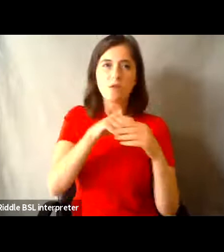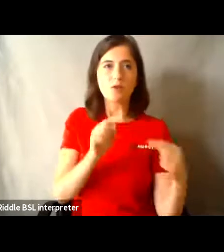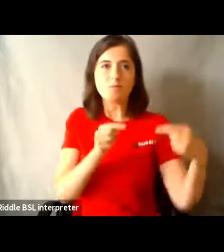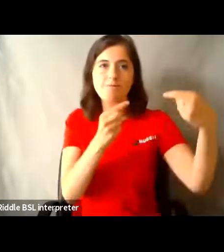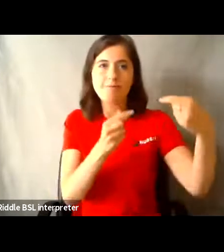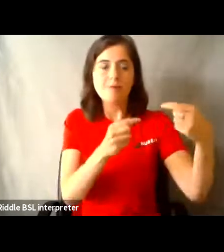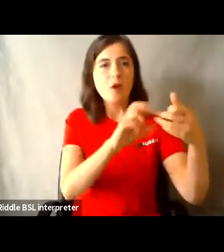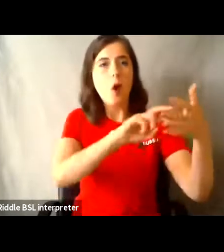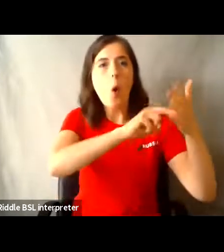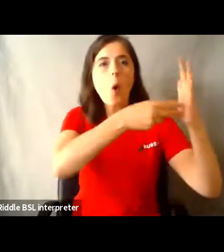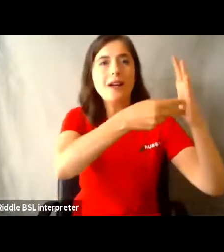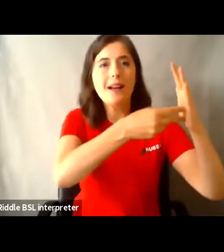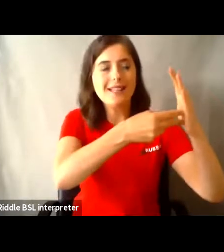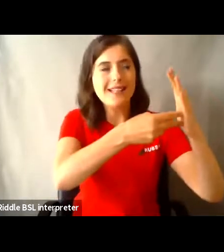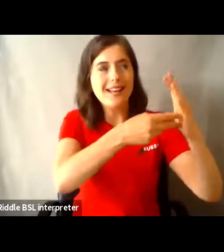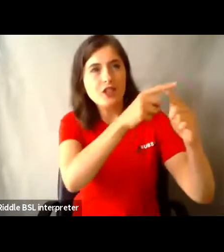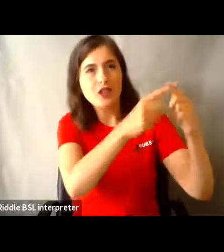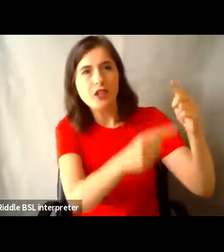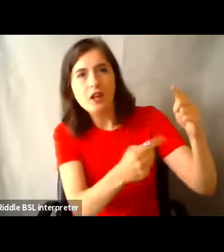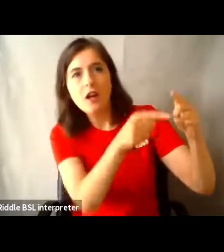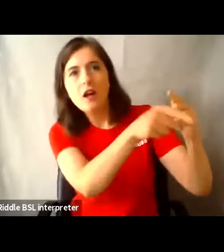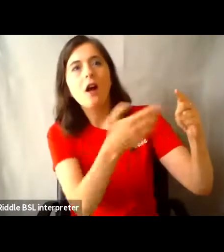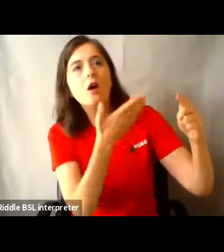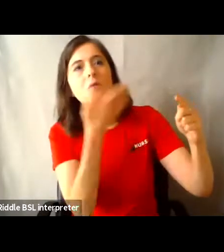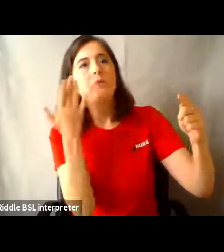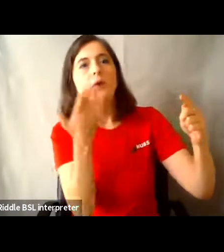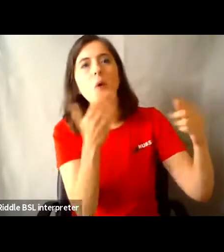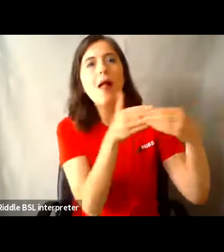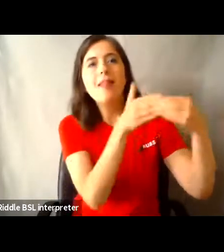and alternative communication users.